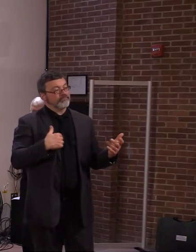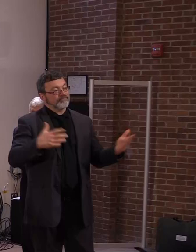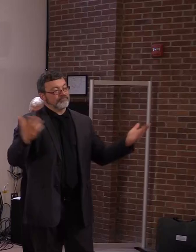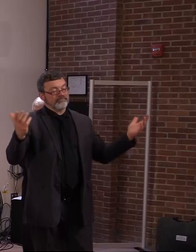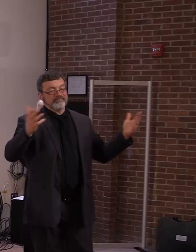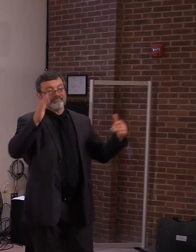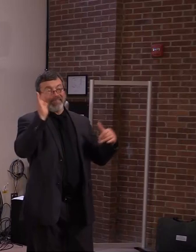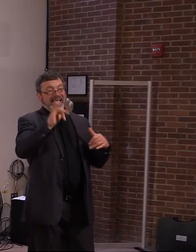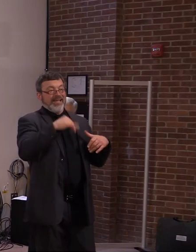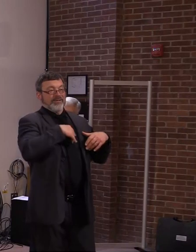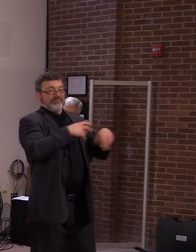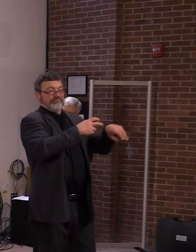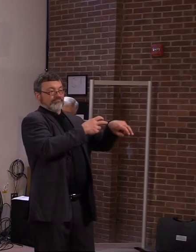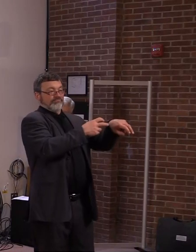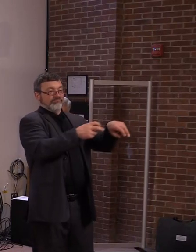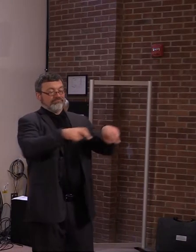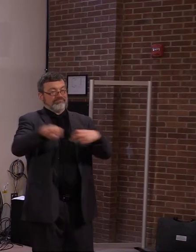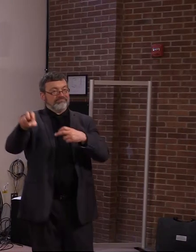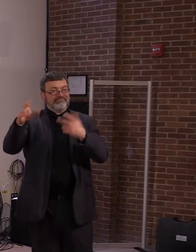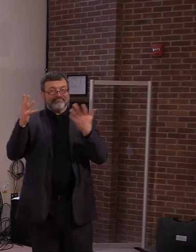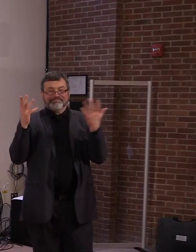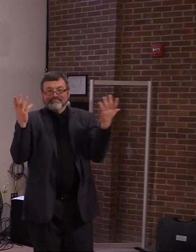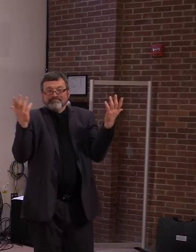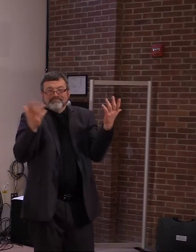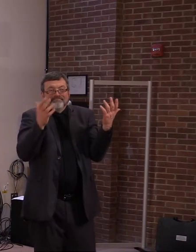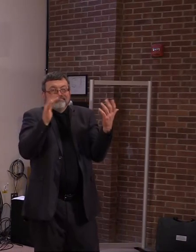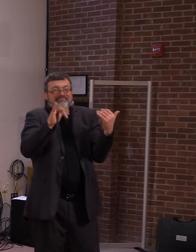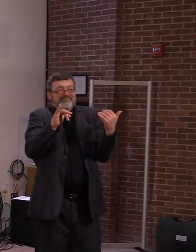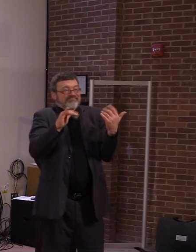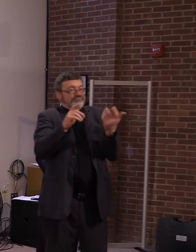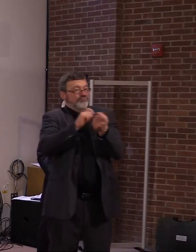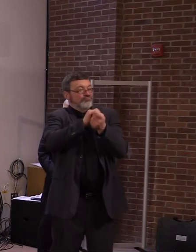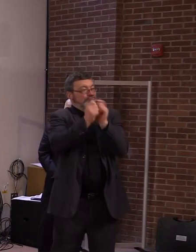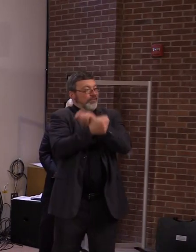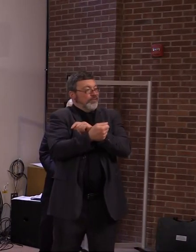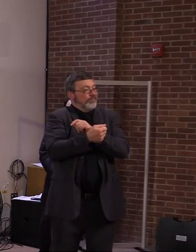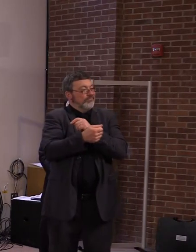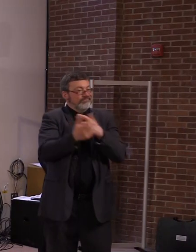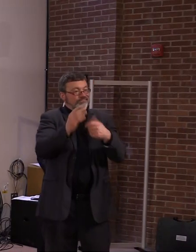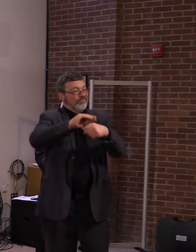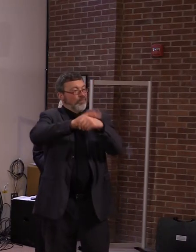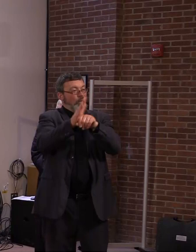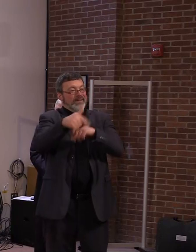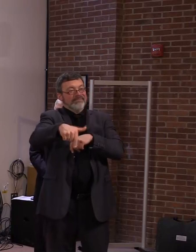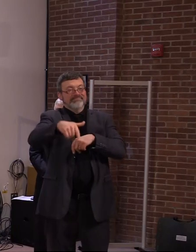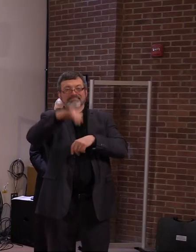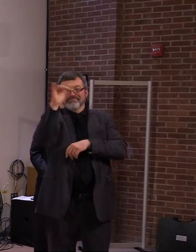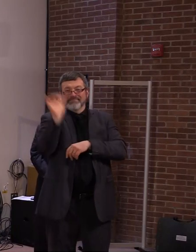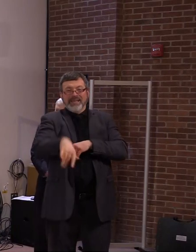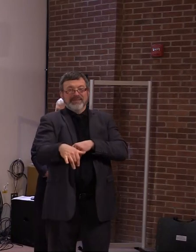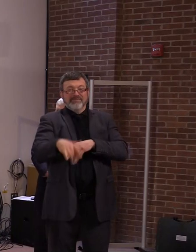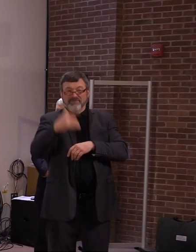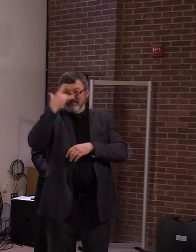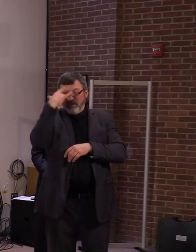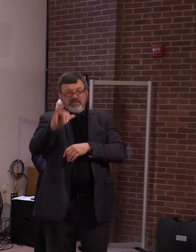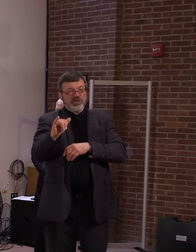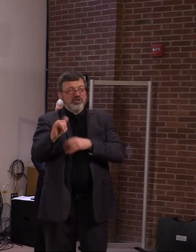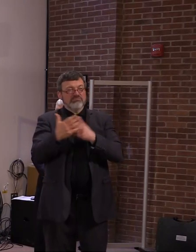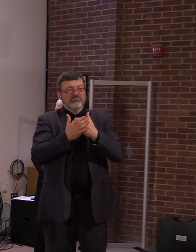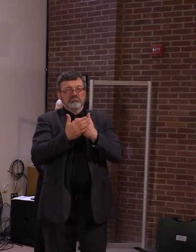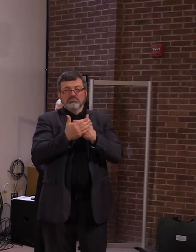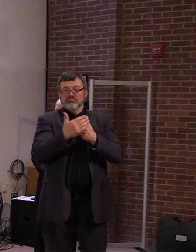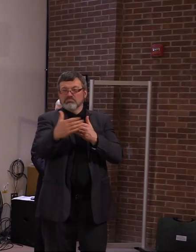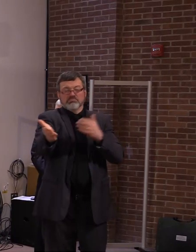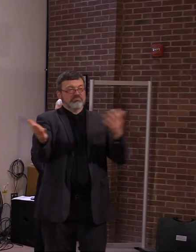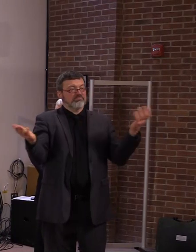to be different because this virus is not going away. And it will we'll see more variants in the